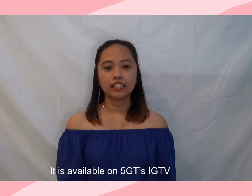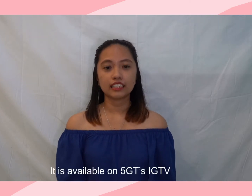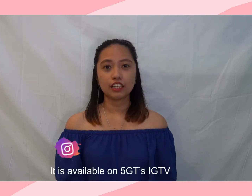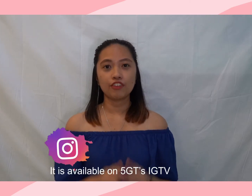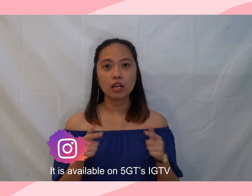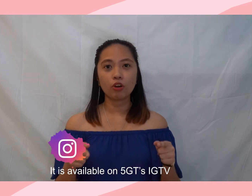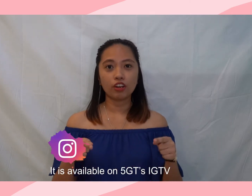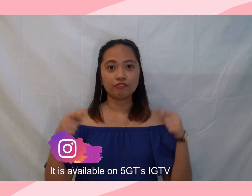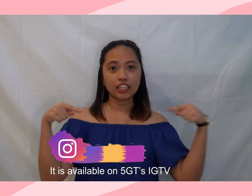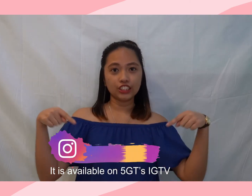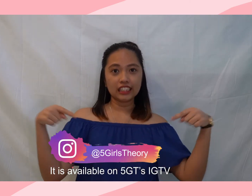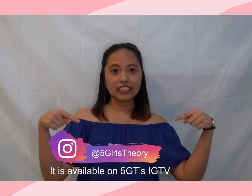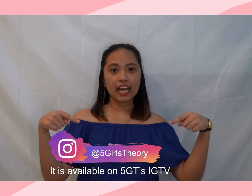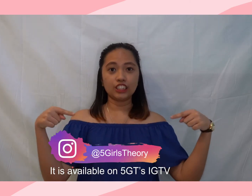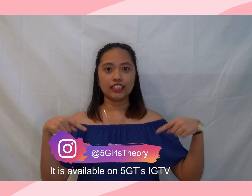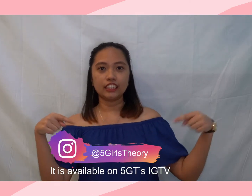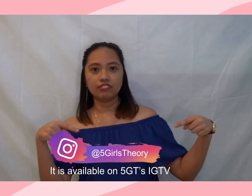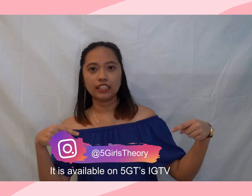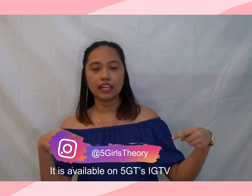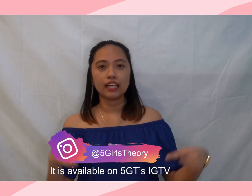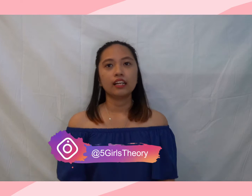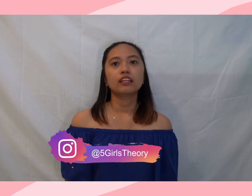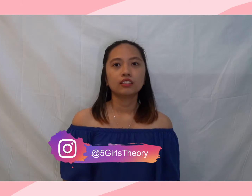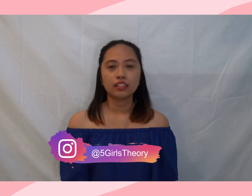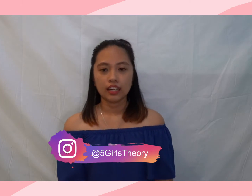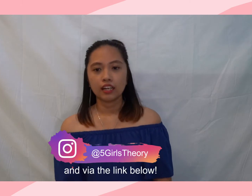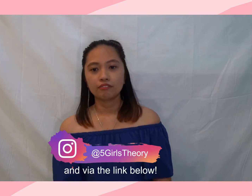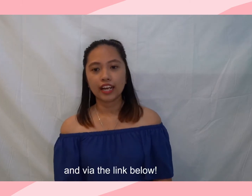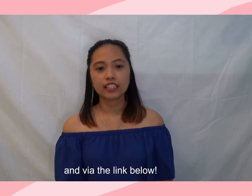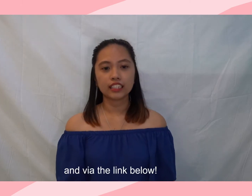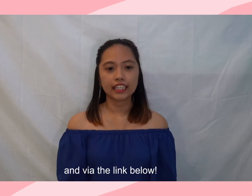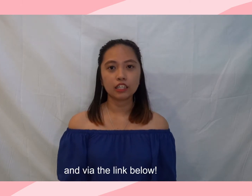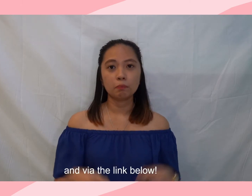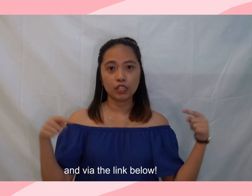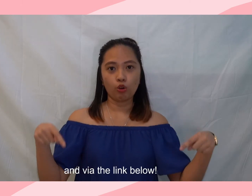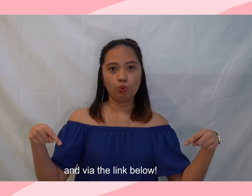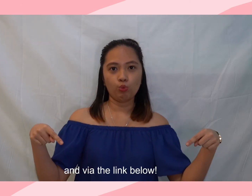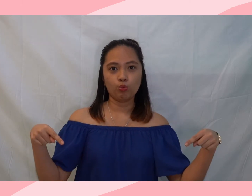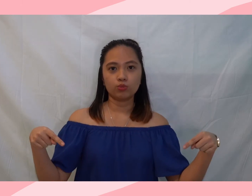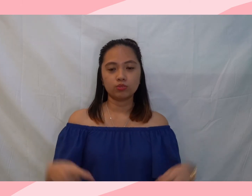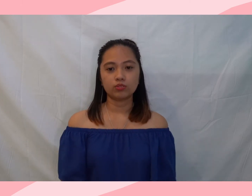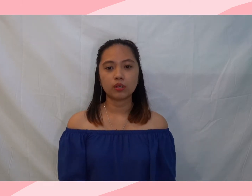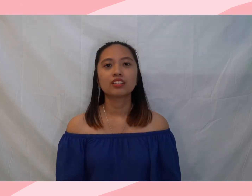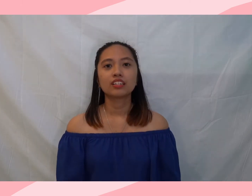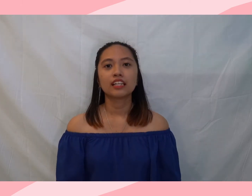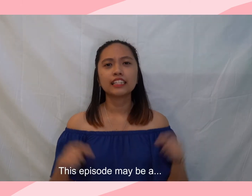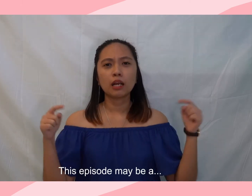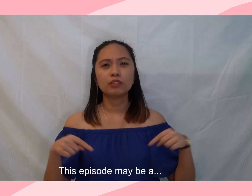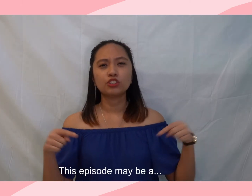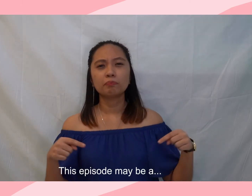is available on 5GT IGTV via the link below. This episode may